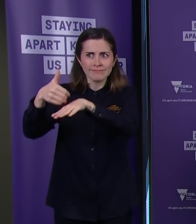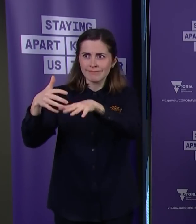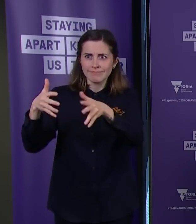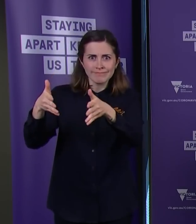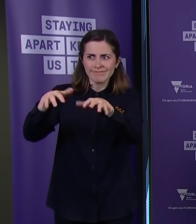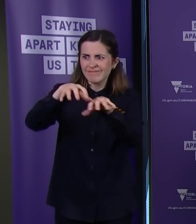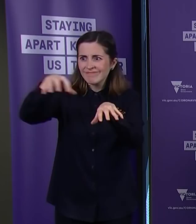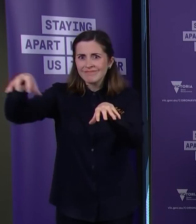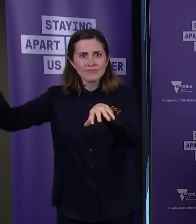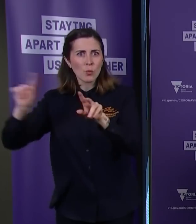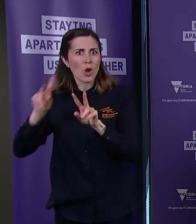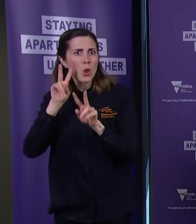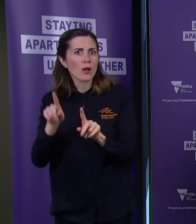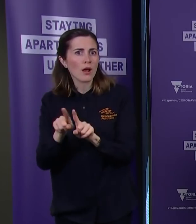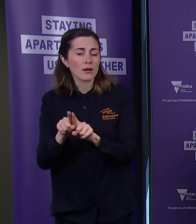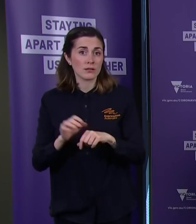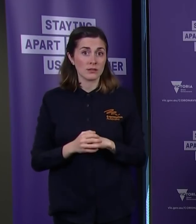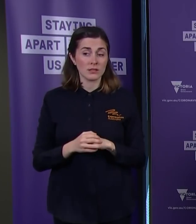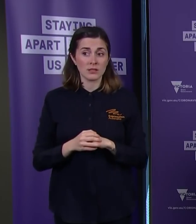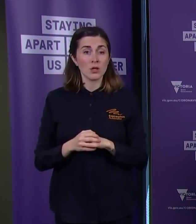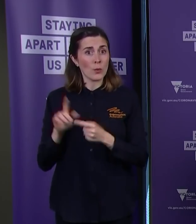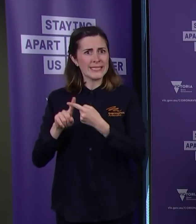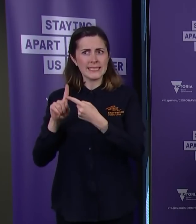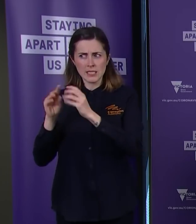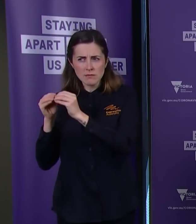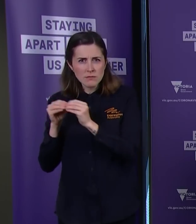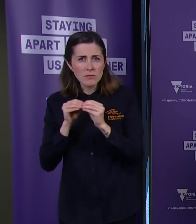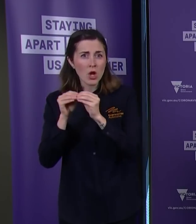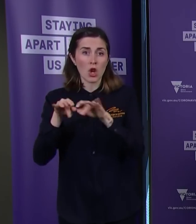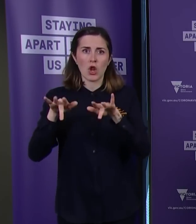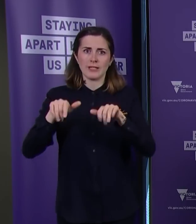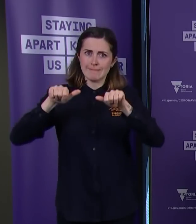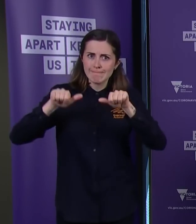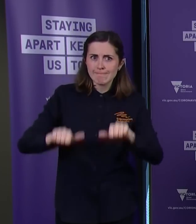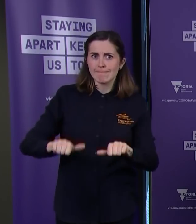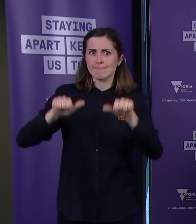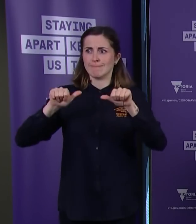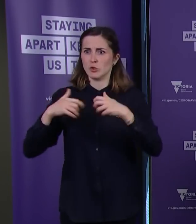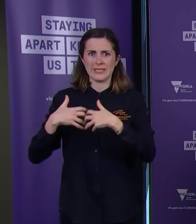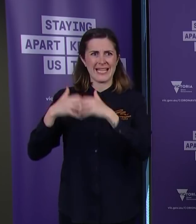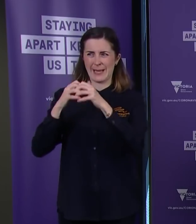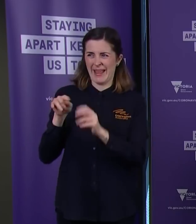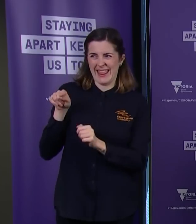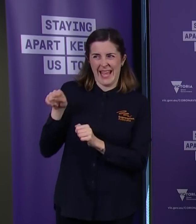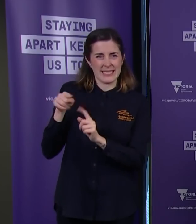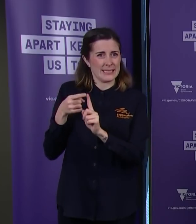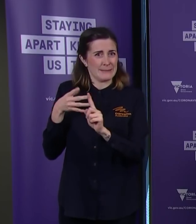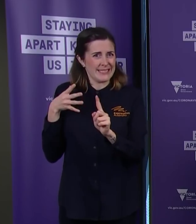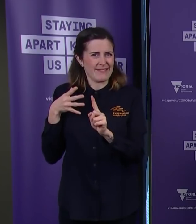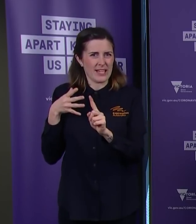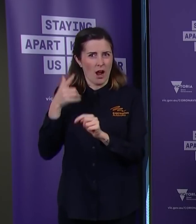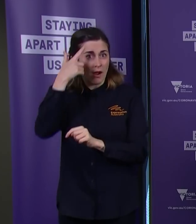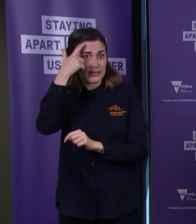those groups are clearly working. And whilst we don't have any plans to implement that particular